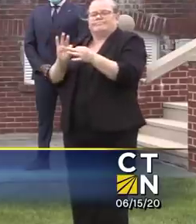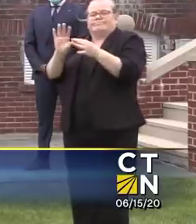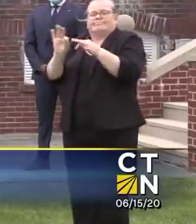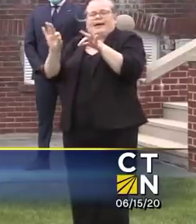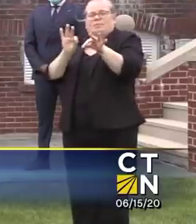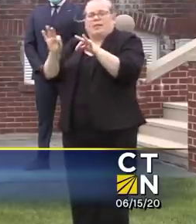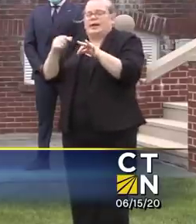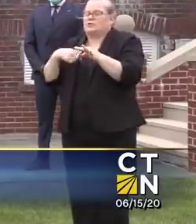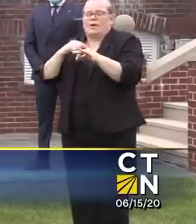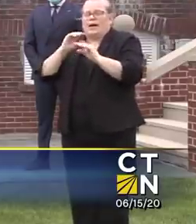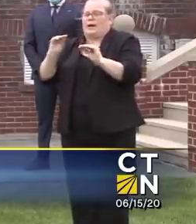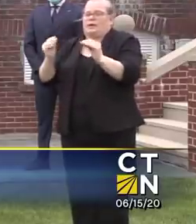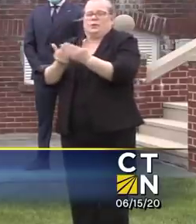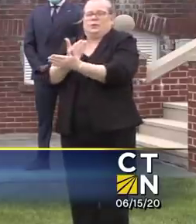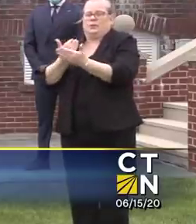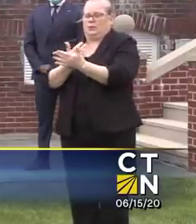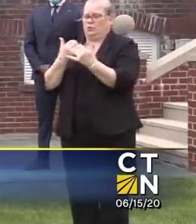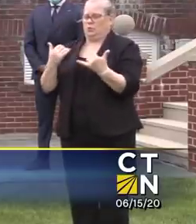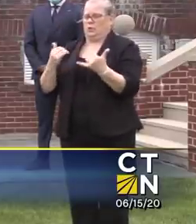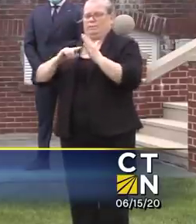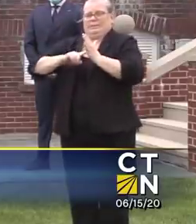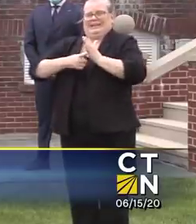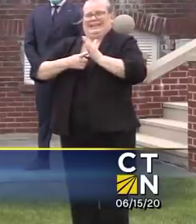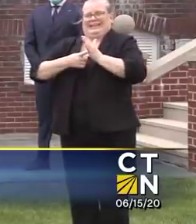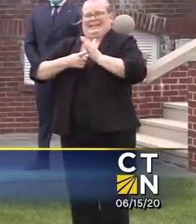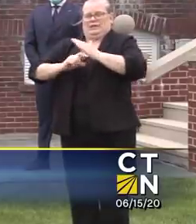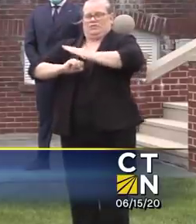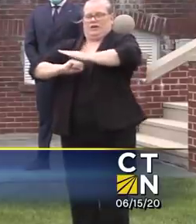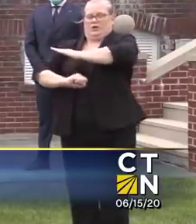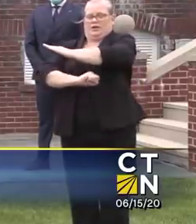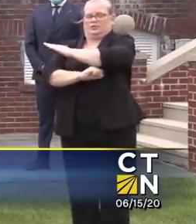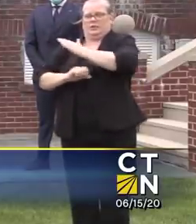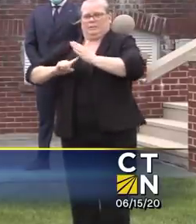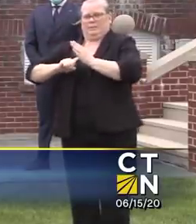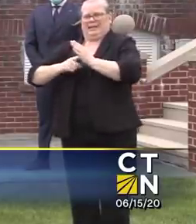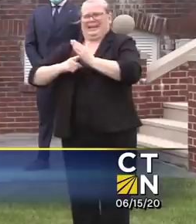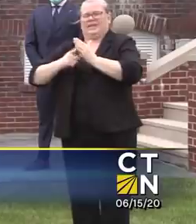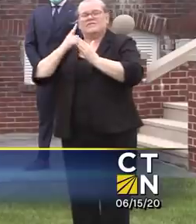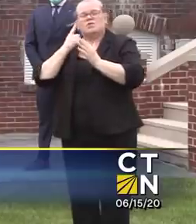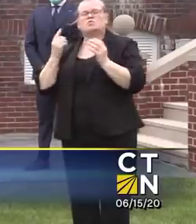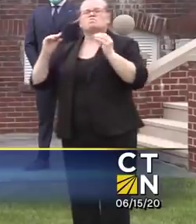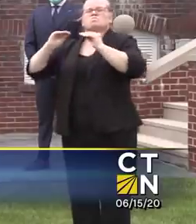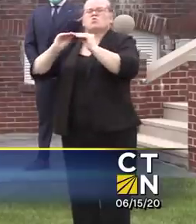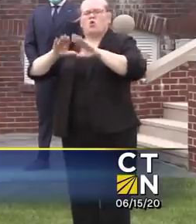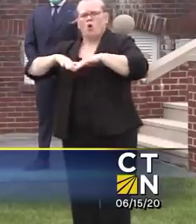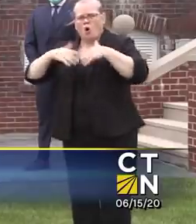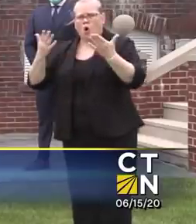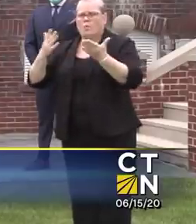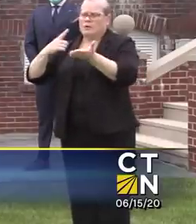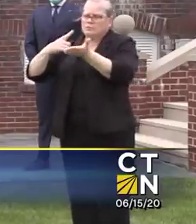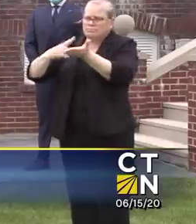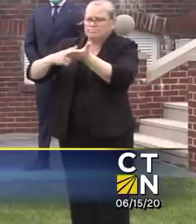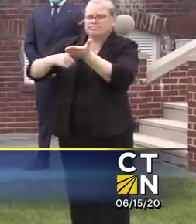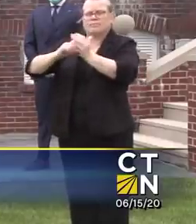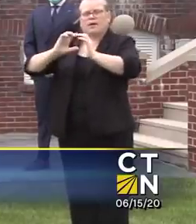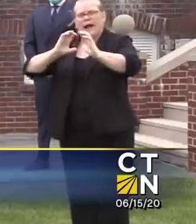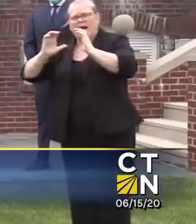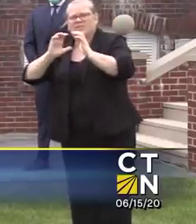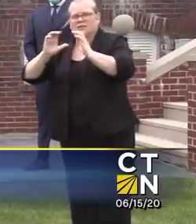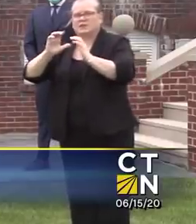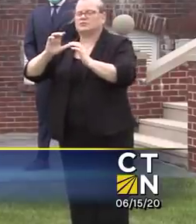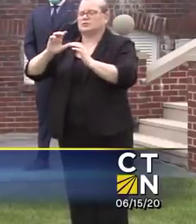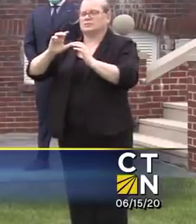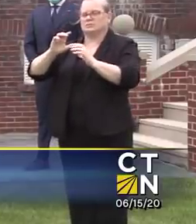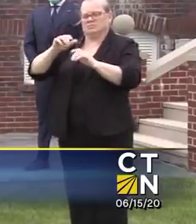this is just the foundation that's being laid today for a much larger conversation when we return for special